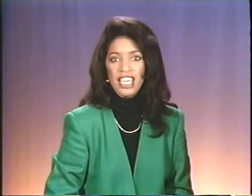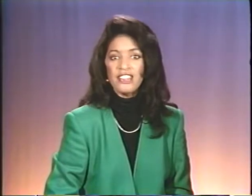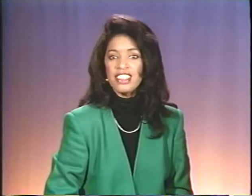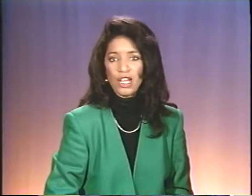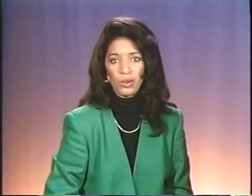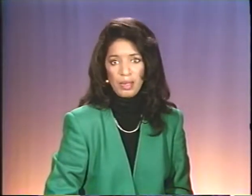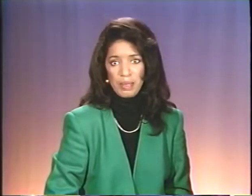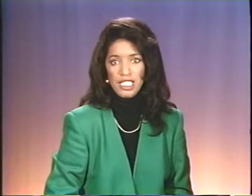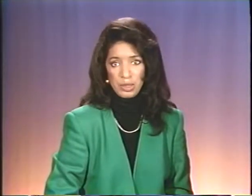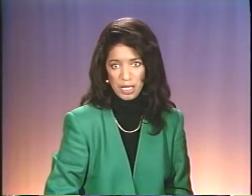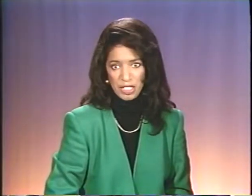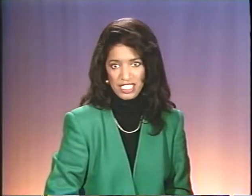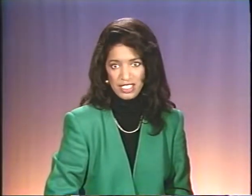the Olympic spirit.